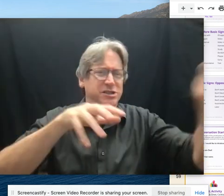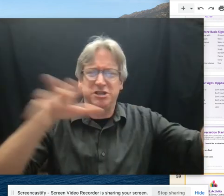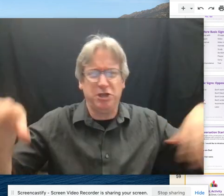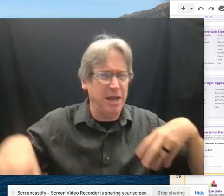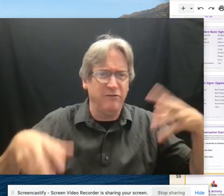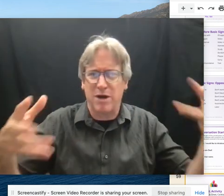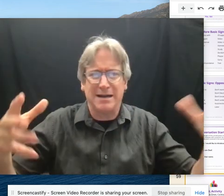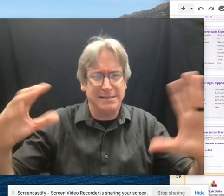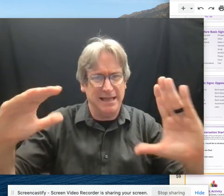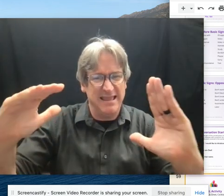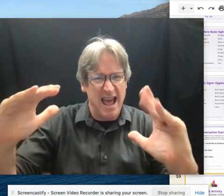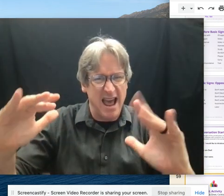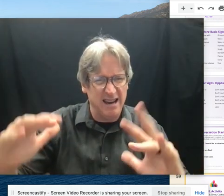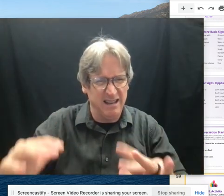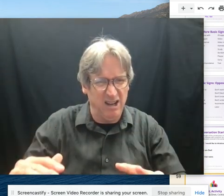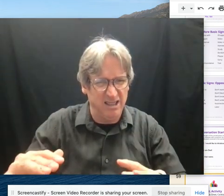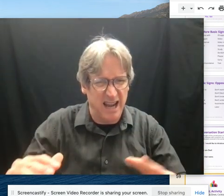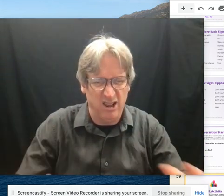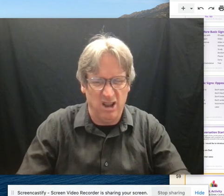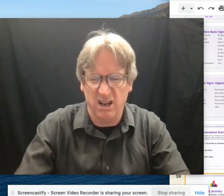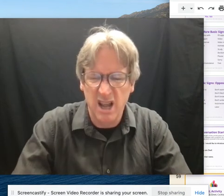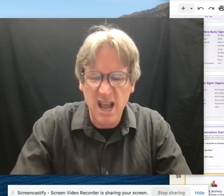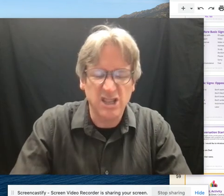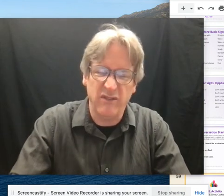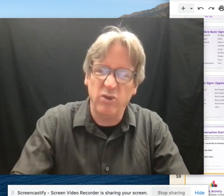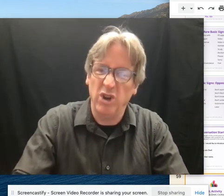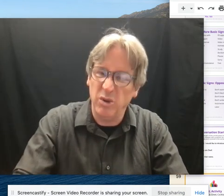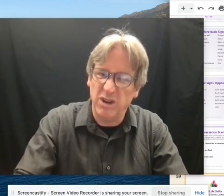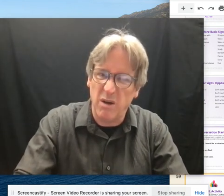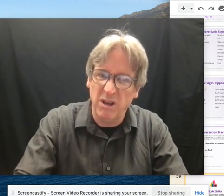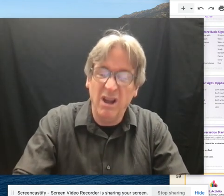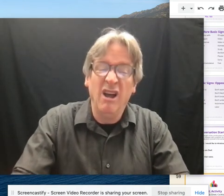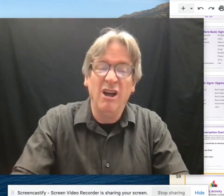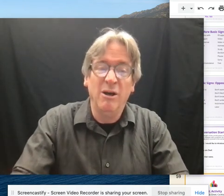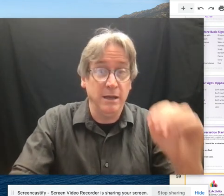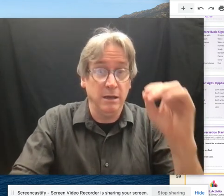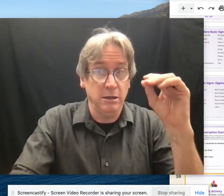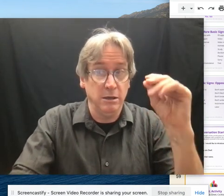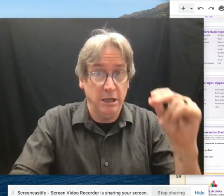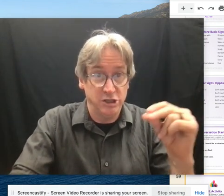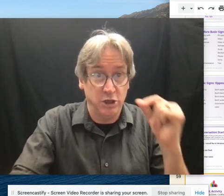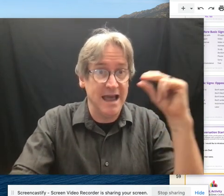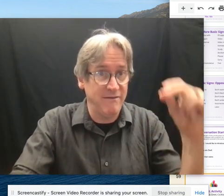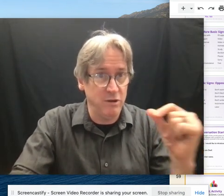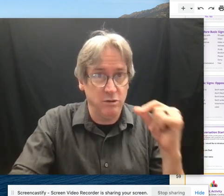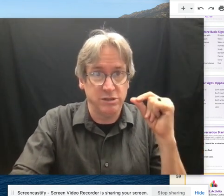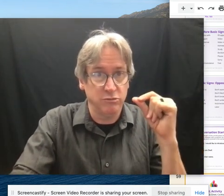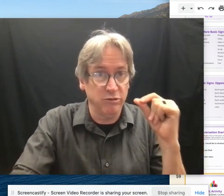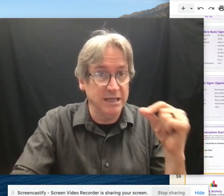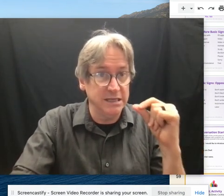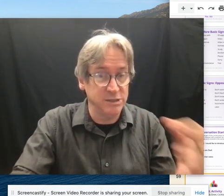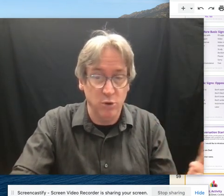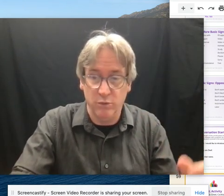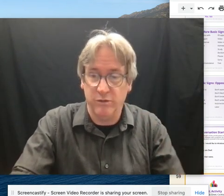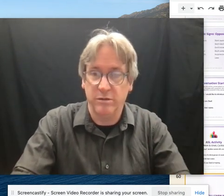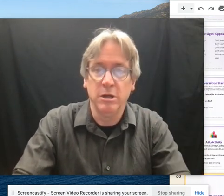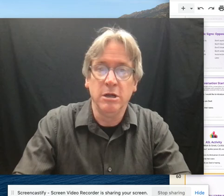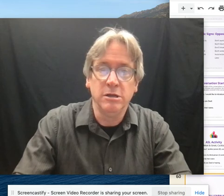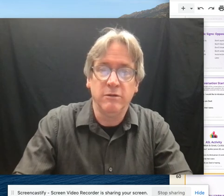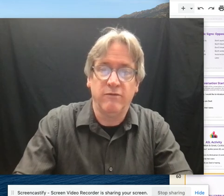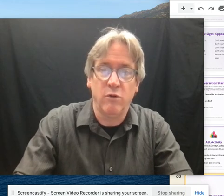it's just this chain of practicing that little dialogue. It's going to feel really dumb, but it's good to have those really